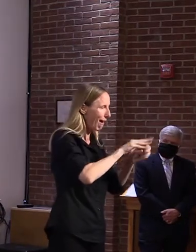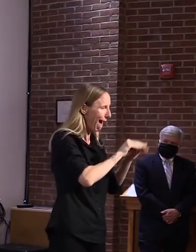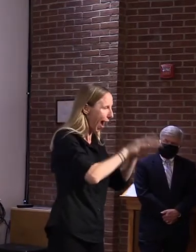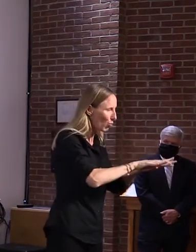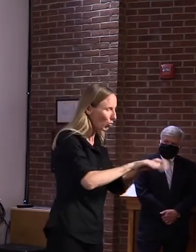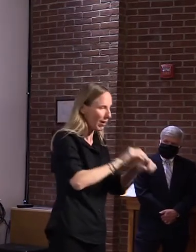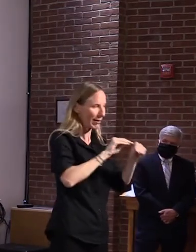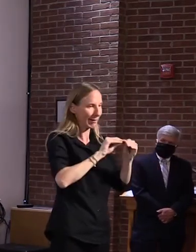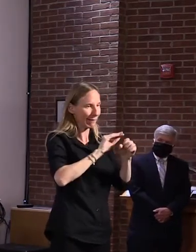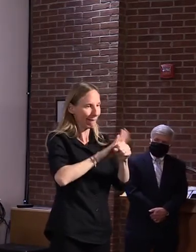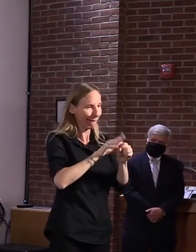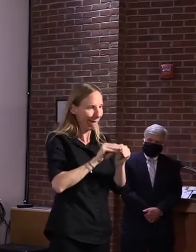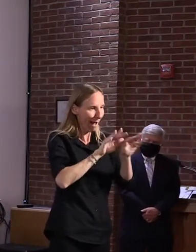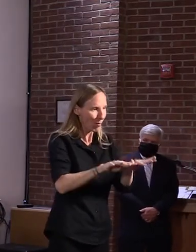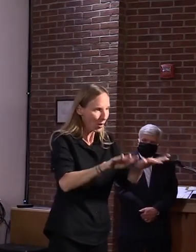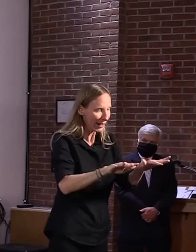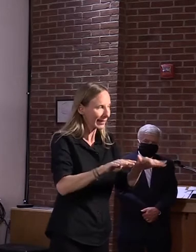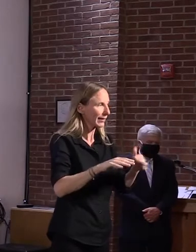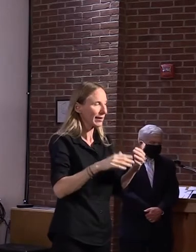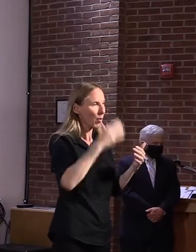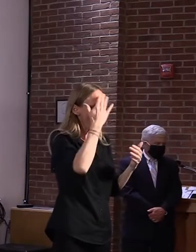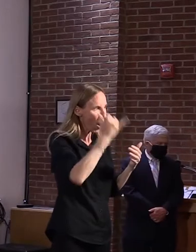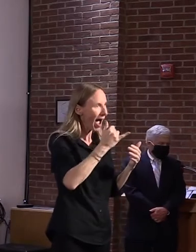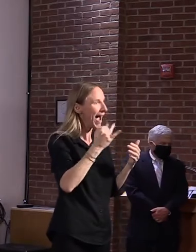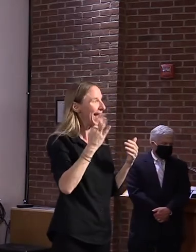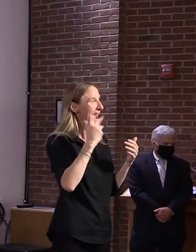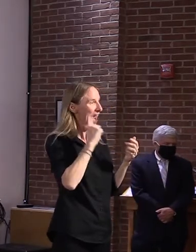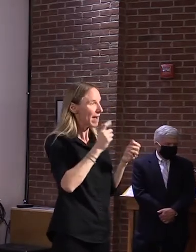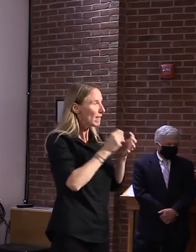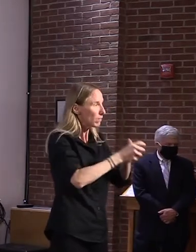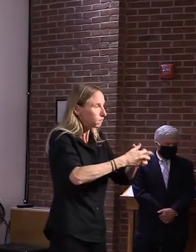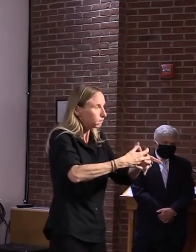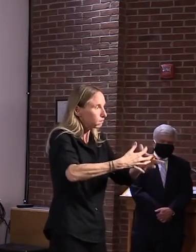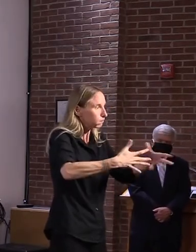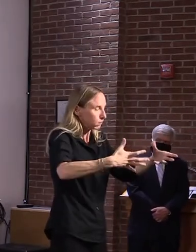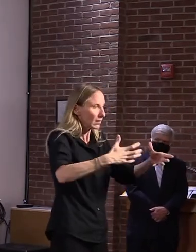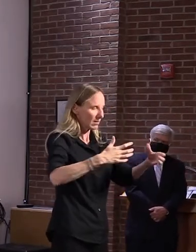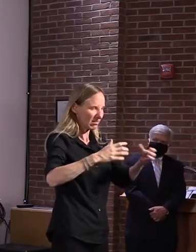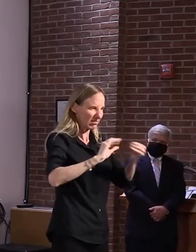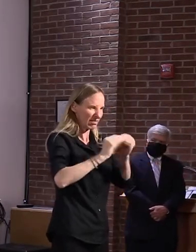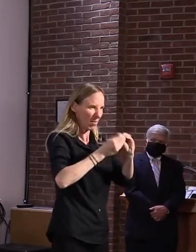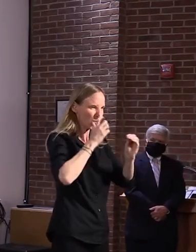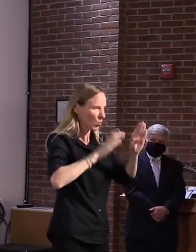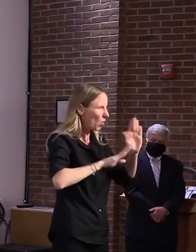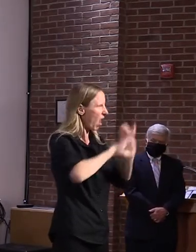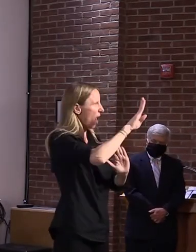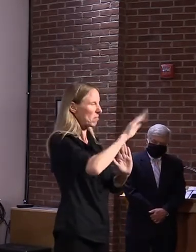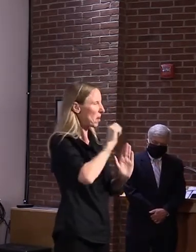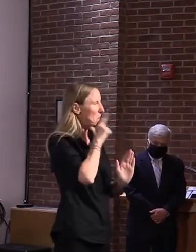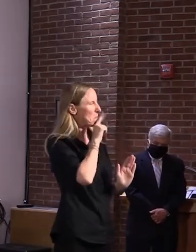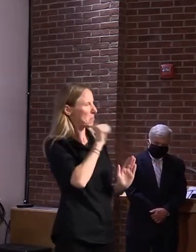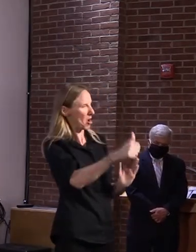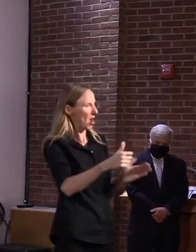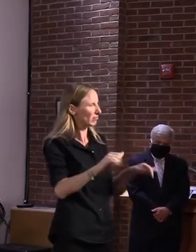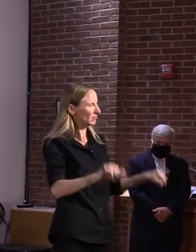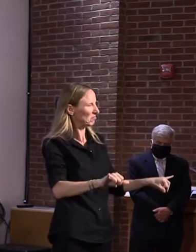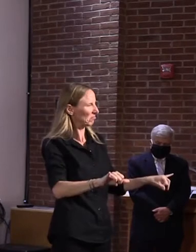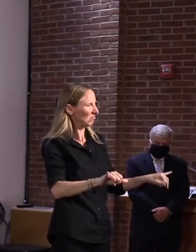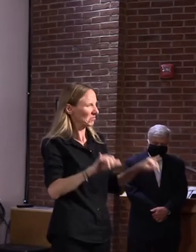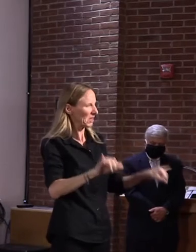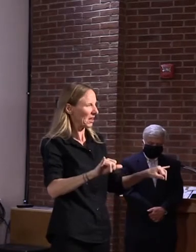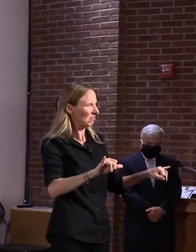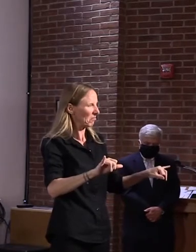outbreaks were markedly changing, we would see these numbers be markedly changing. And in fact, they are not